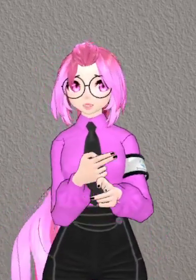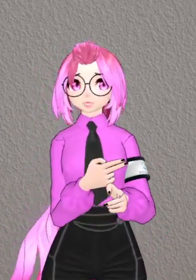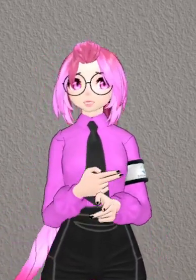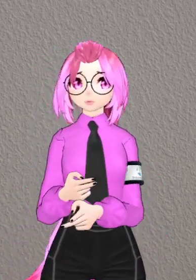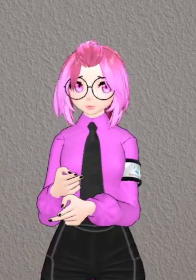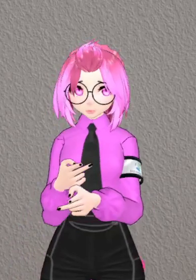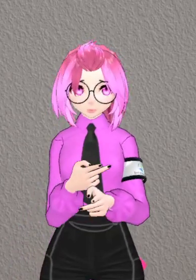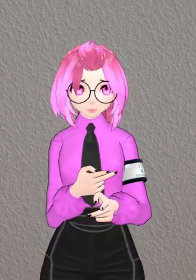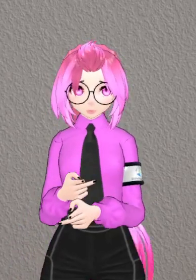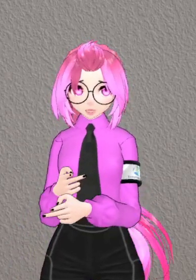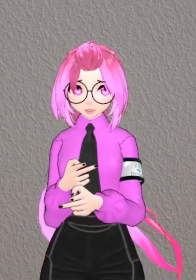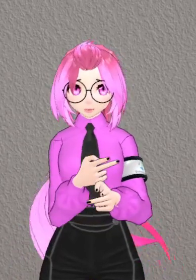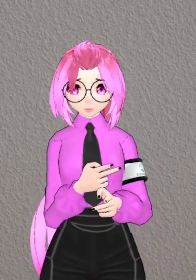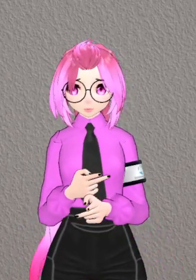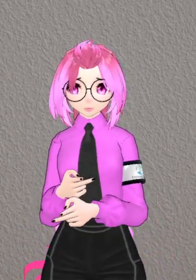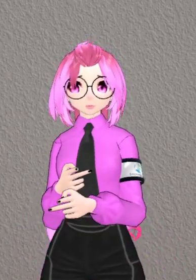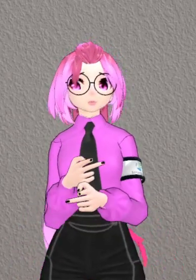this. Keep.